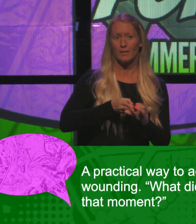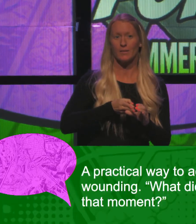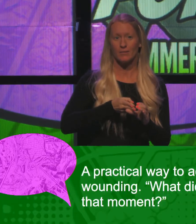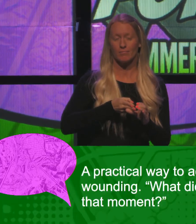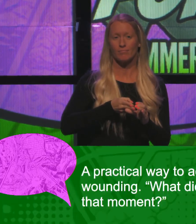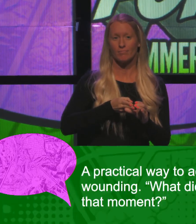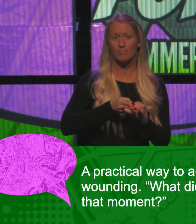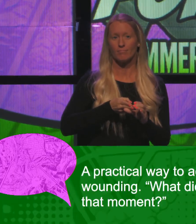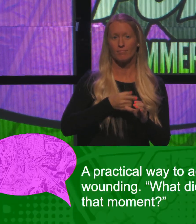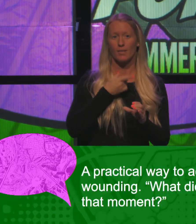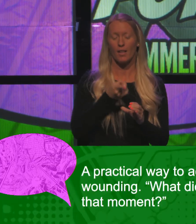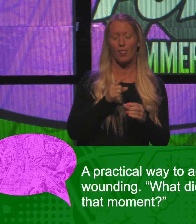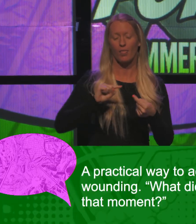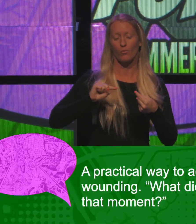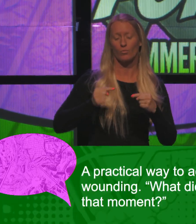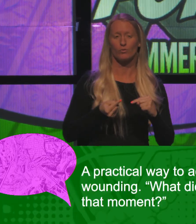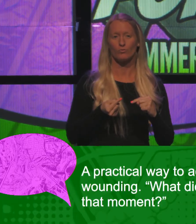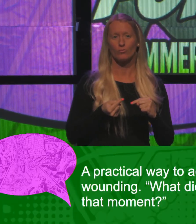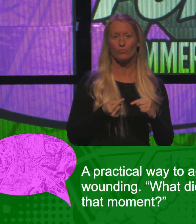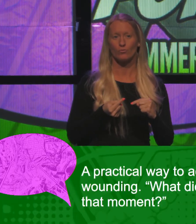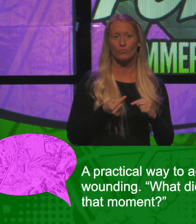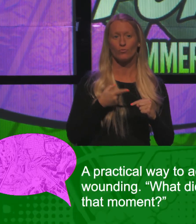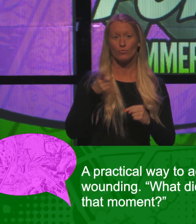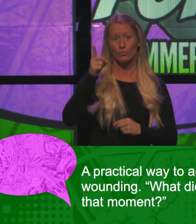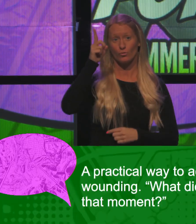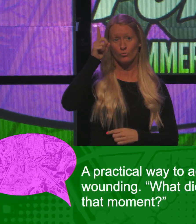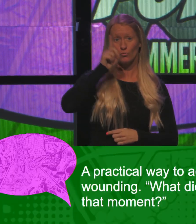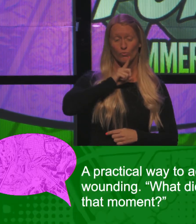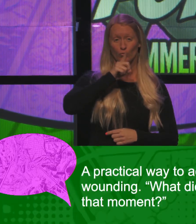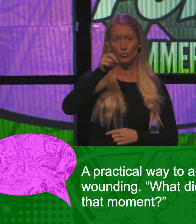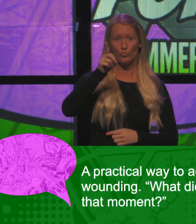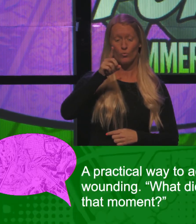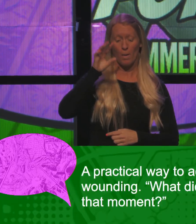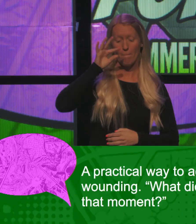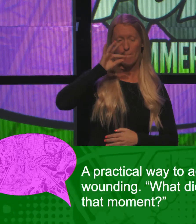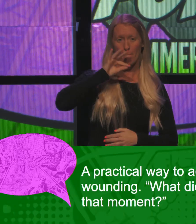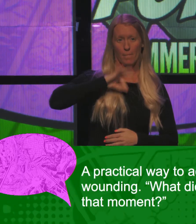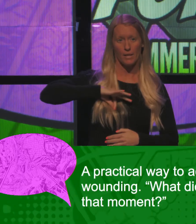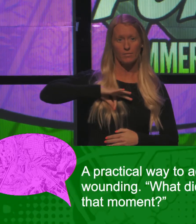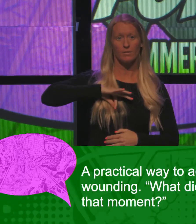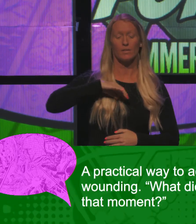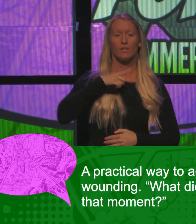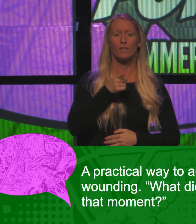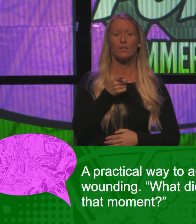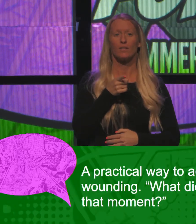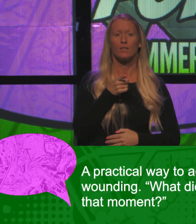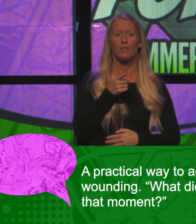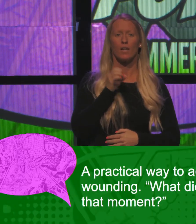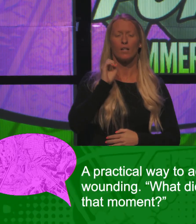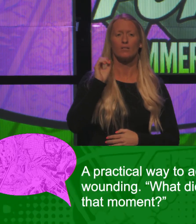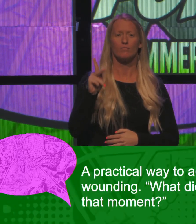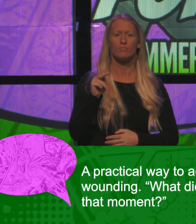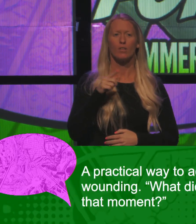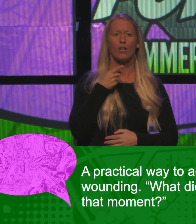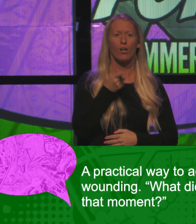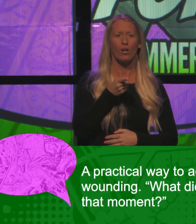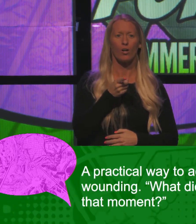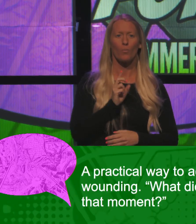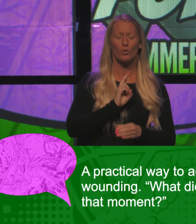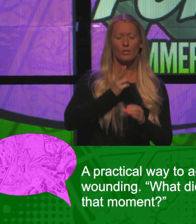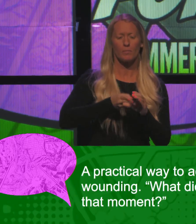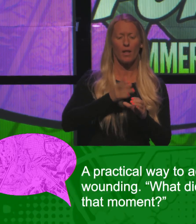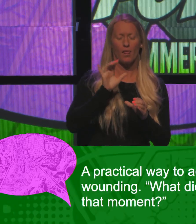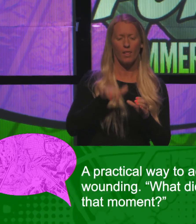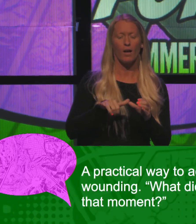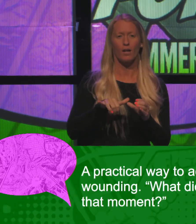A practical way is to acknowledge how maybe we have participated in that narrative, right? Maybe in a